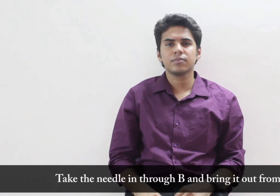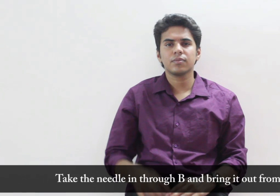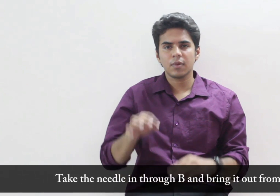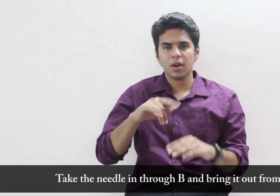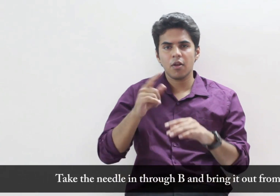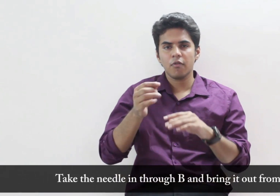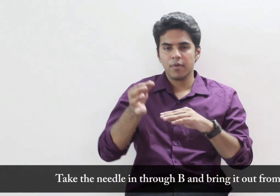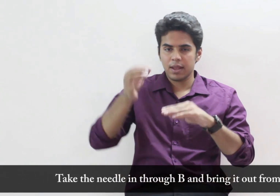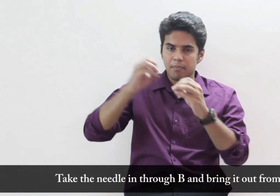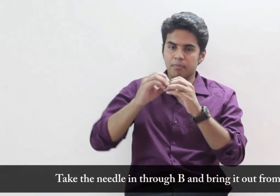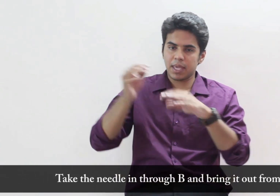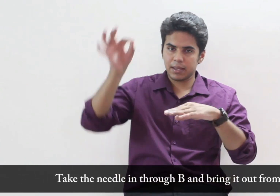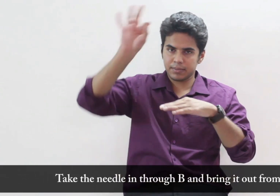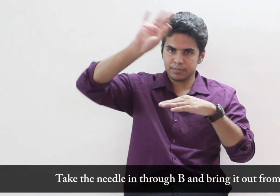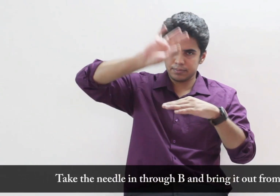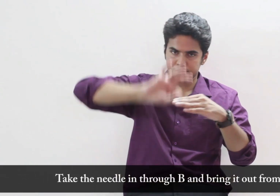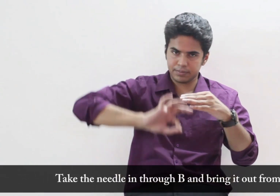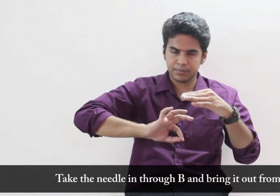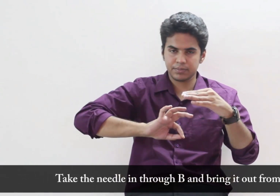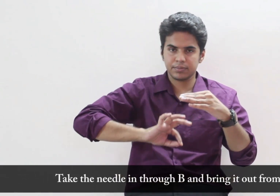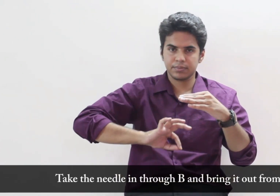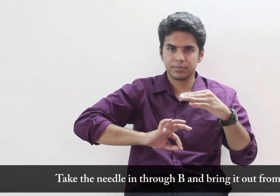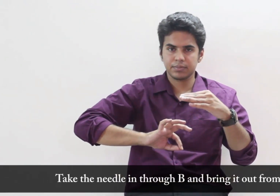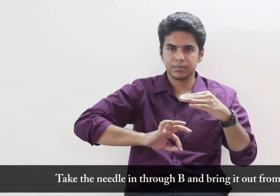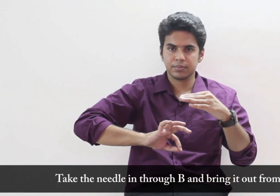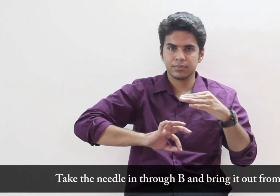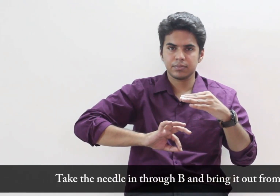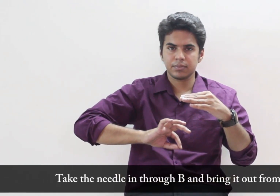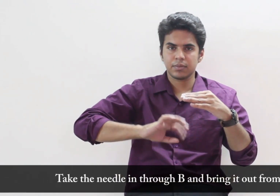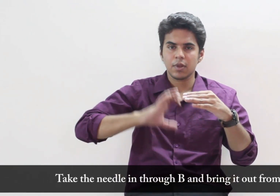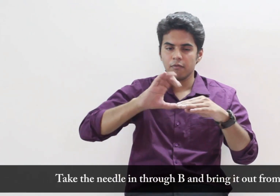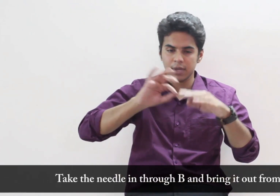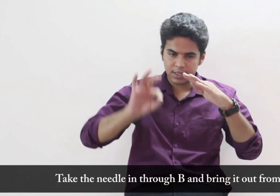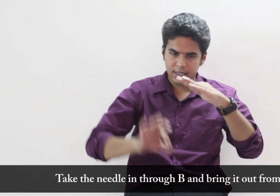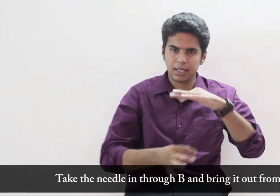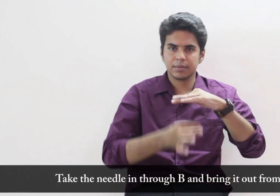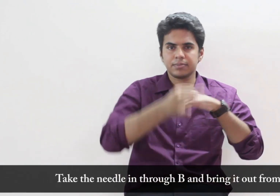Take the needle in through B and bring it out from C.